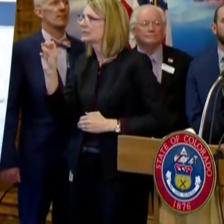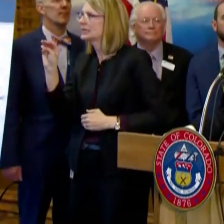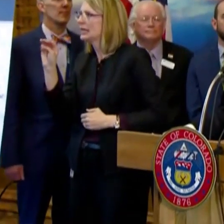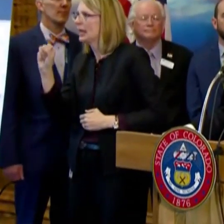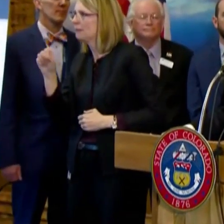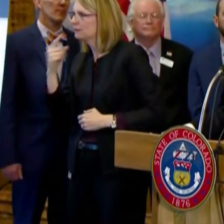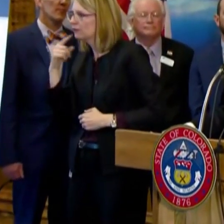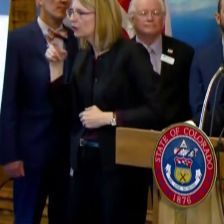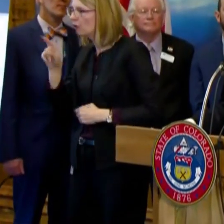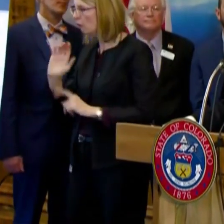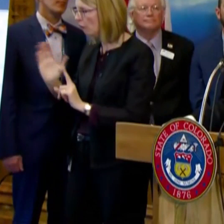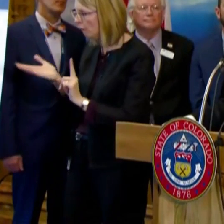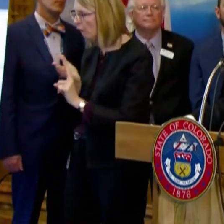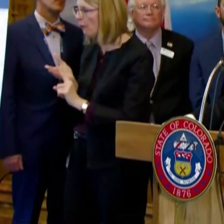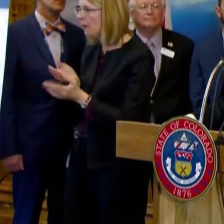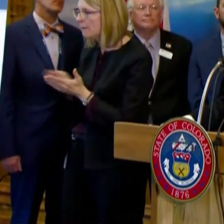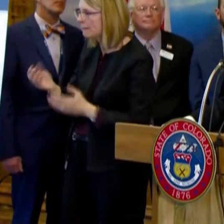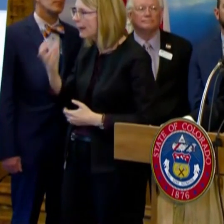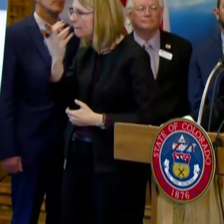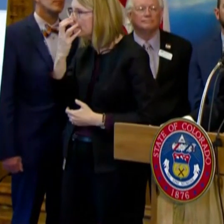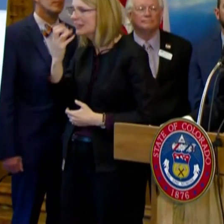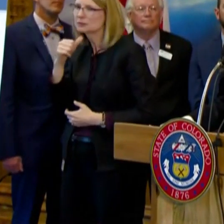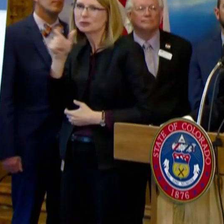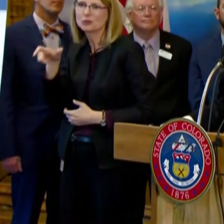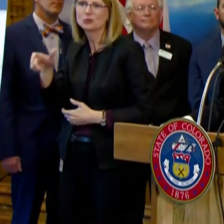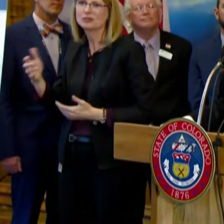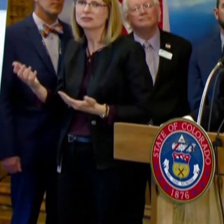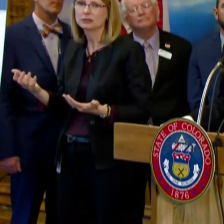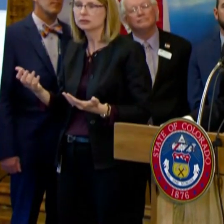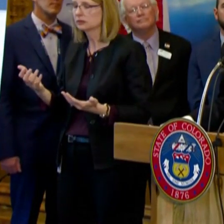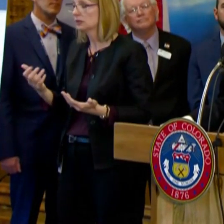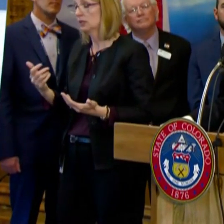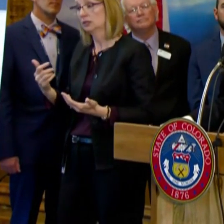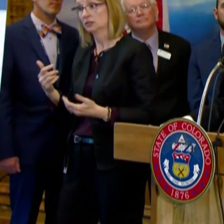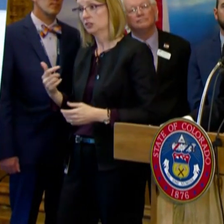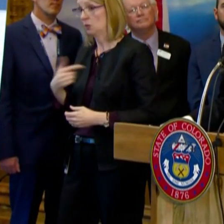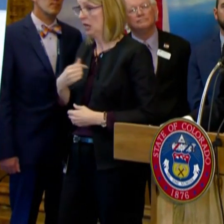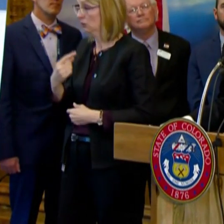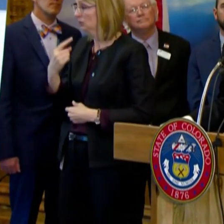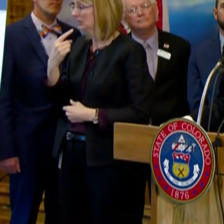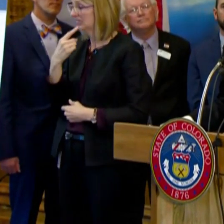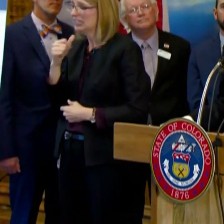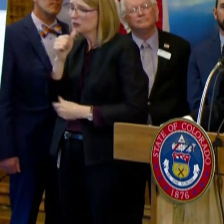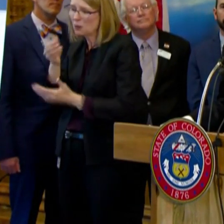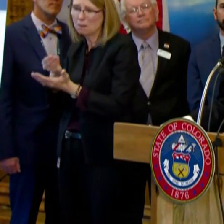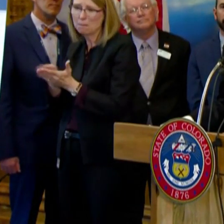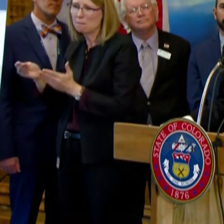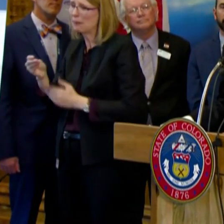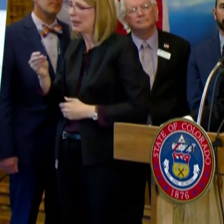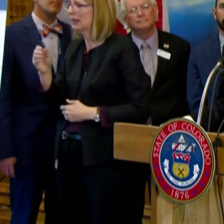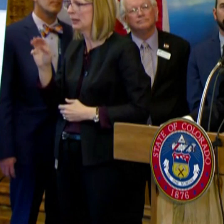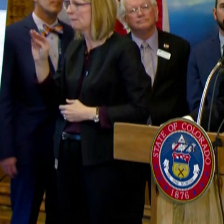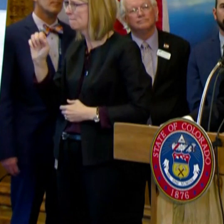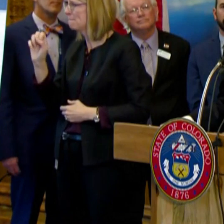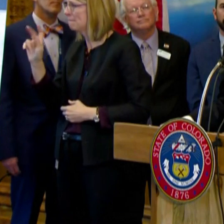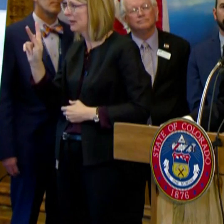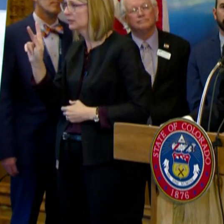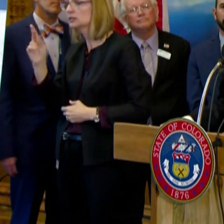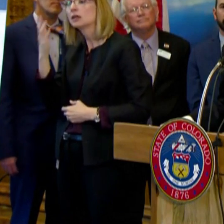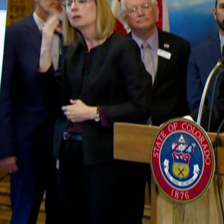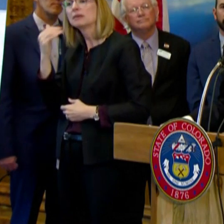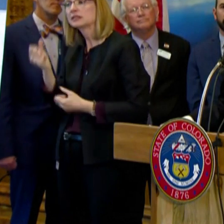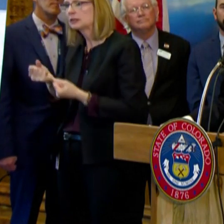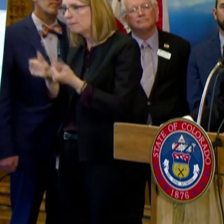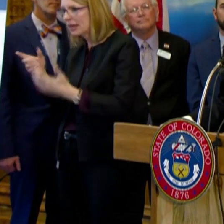hard-earned money on masks that they don't need. I would discourage Coloradans from doing that. Many of those masks being sold are not